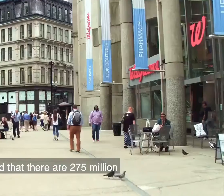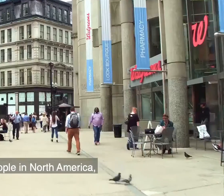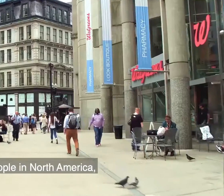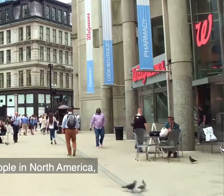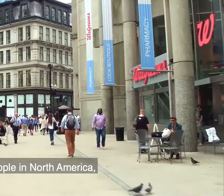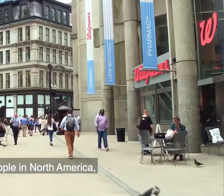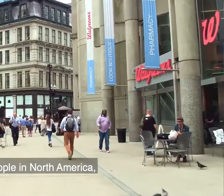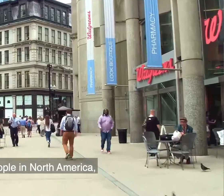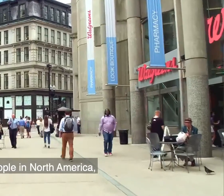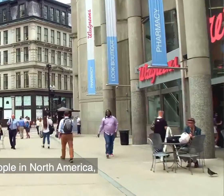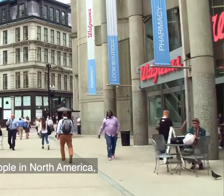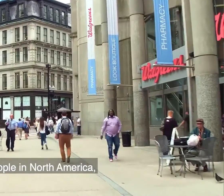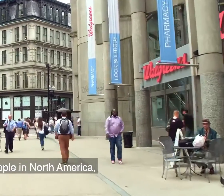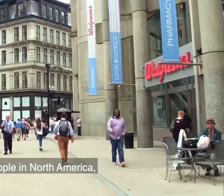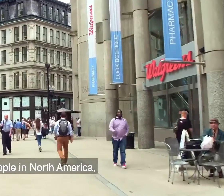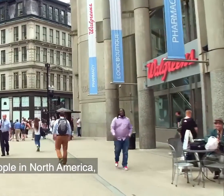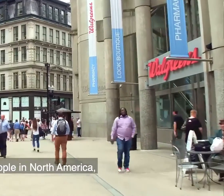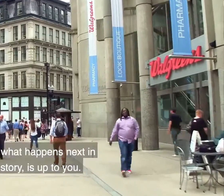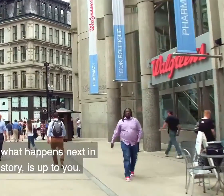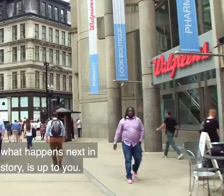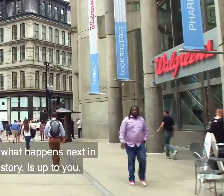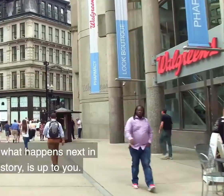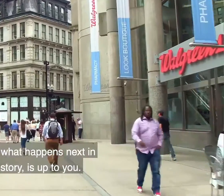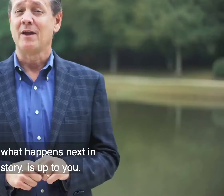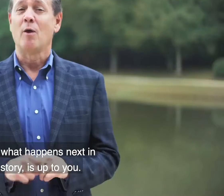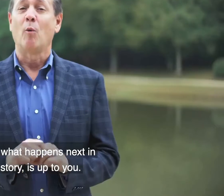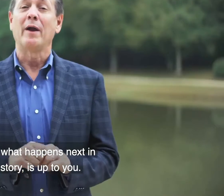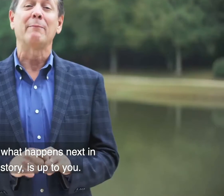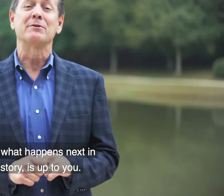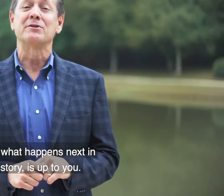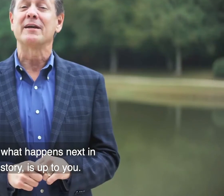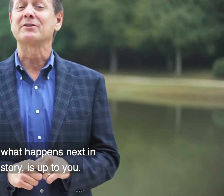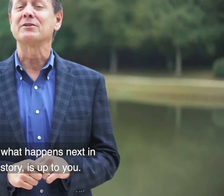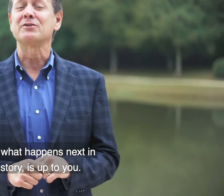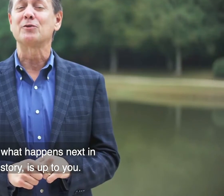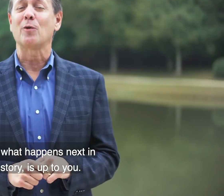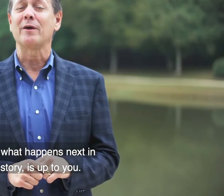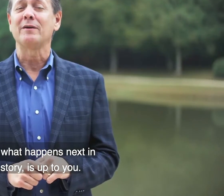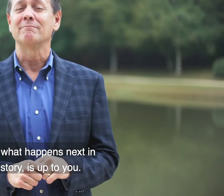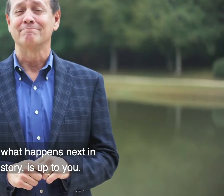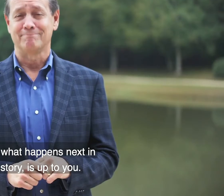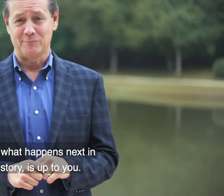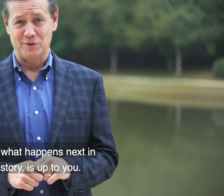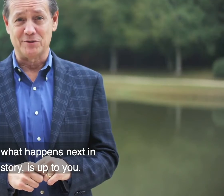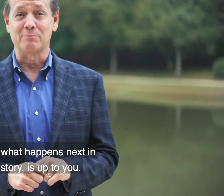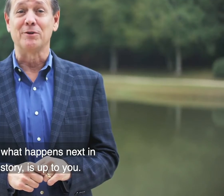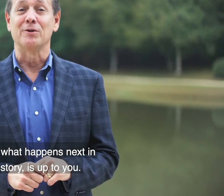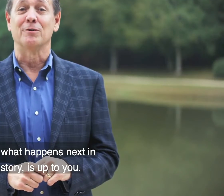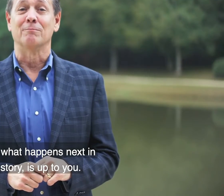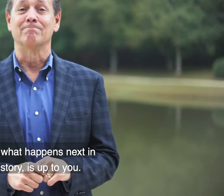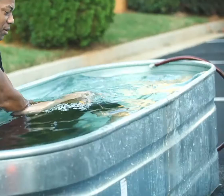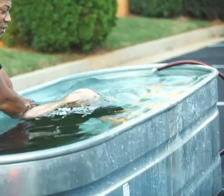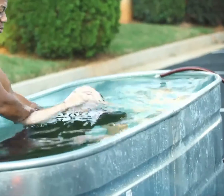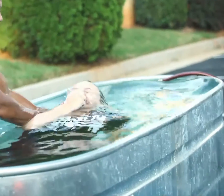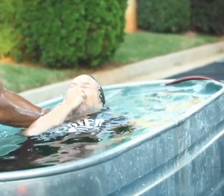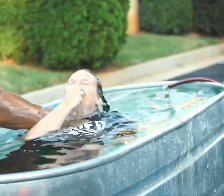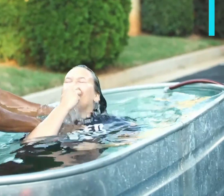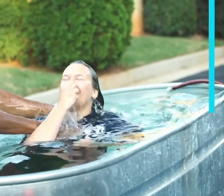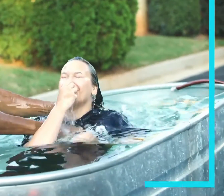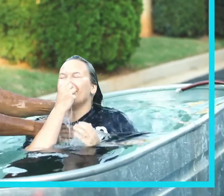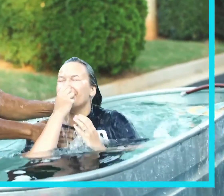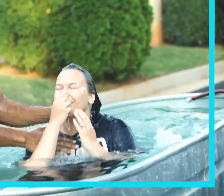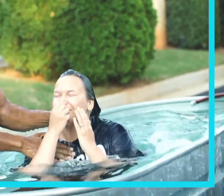million lost people in North America. And so, what happens next in this story is up to you.